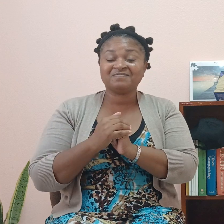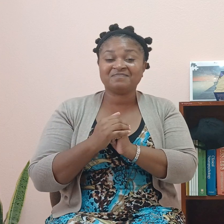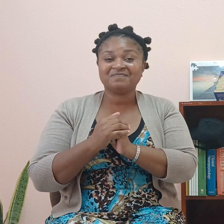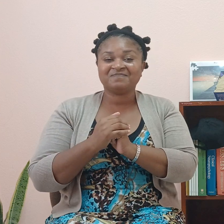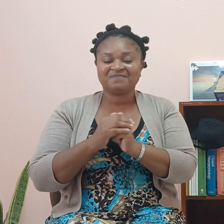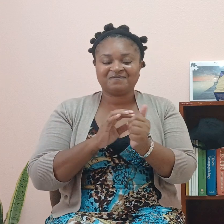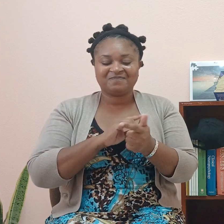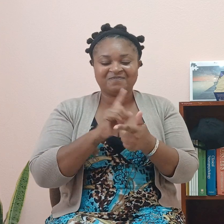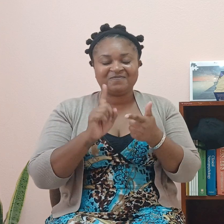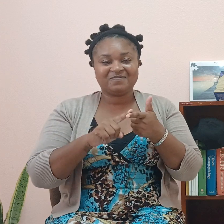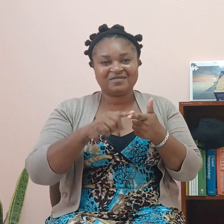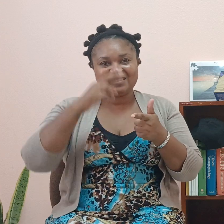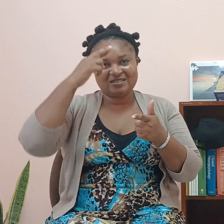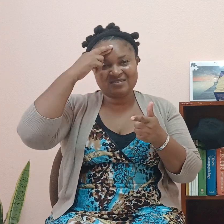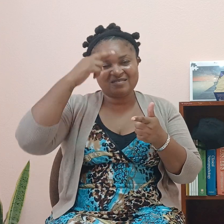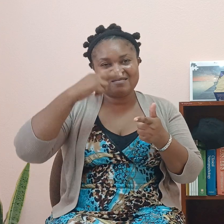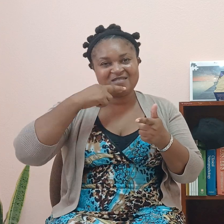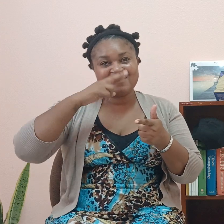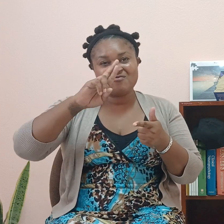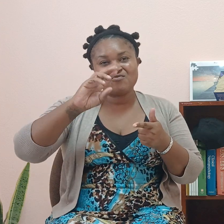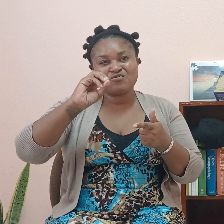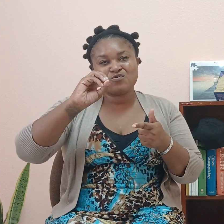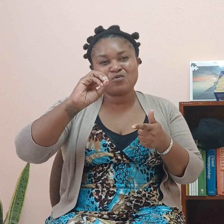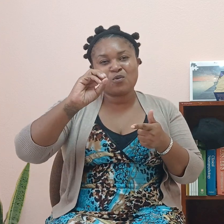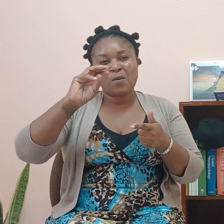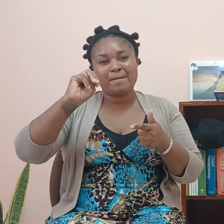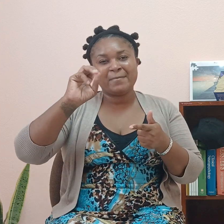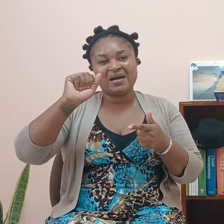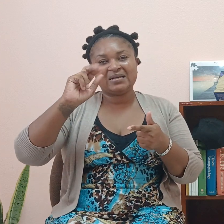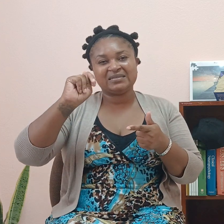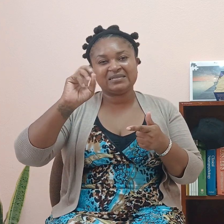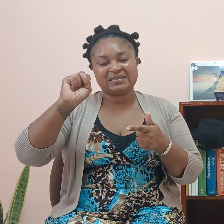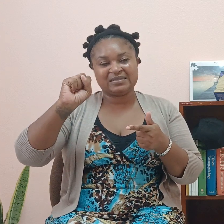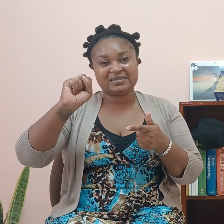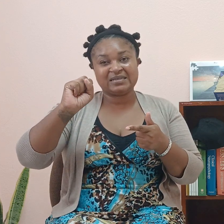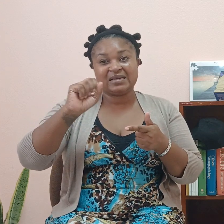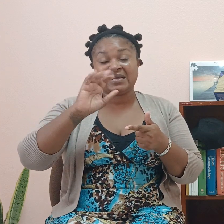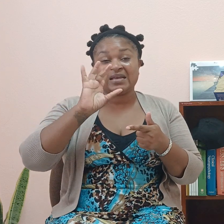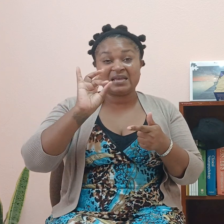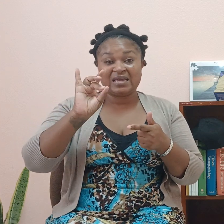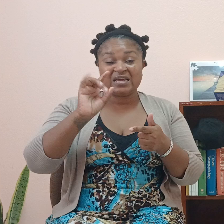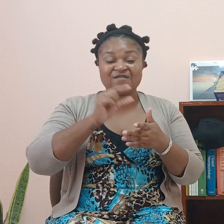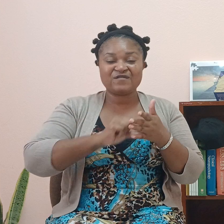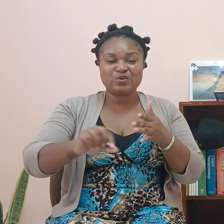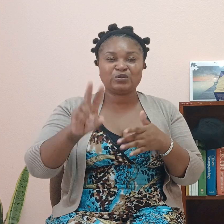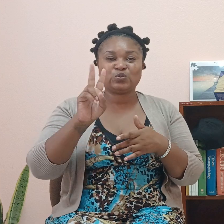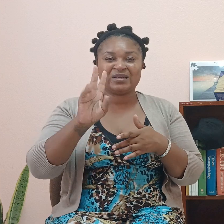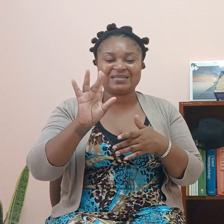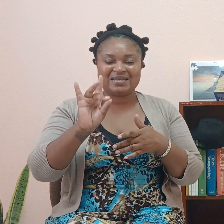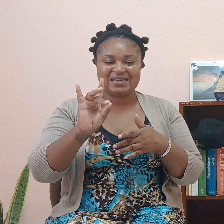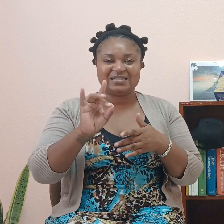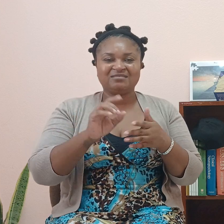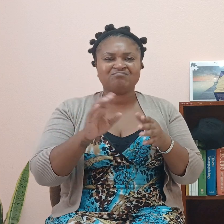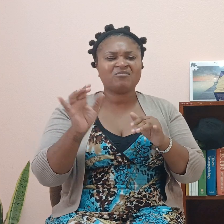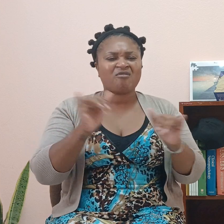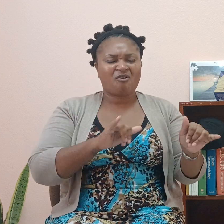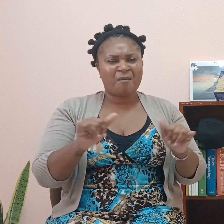Romans 8:28. The Common English Bible with the New Living